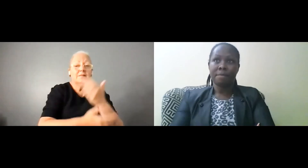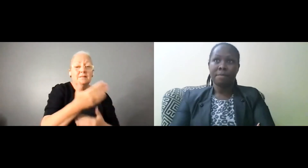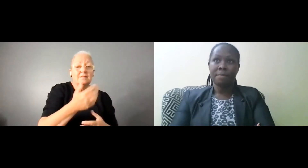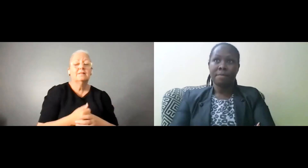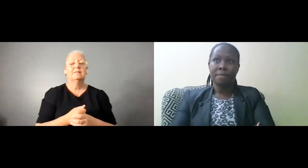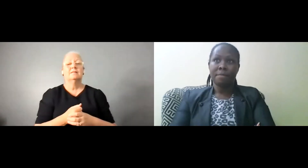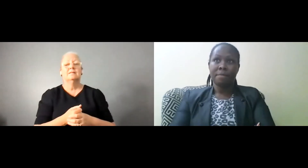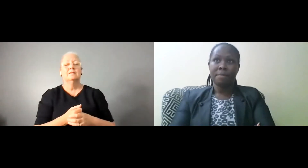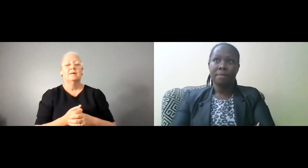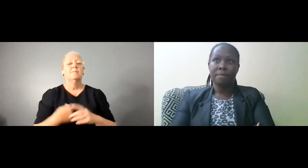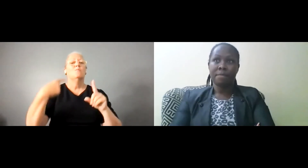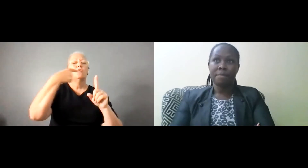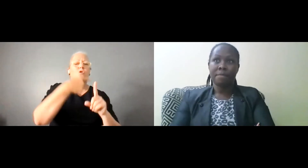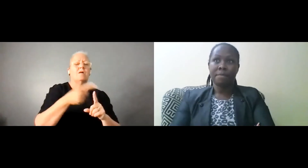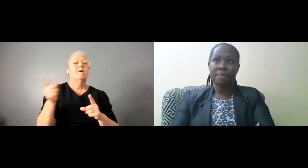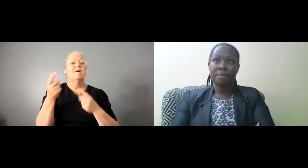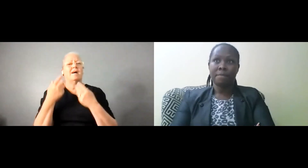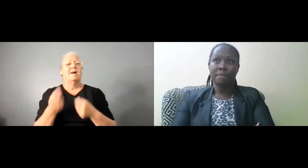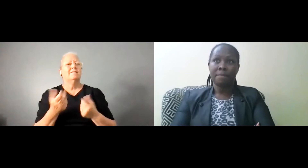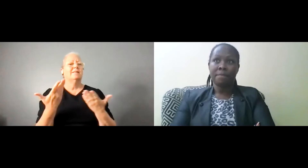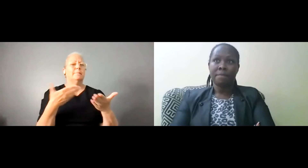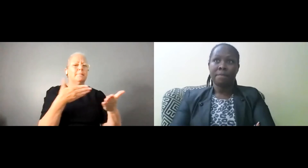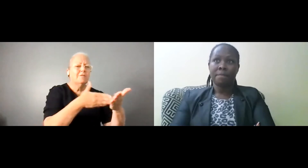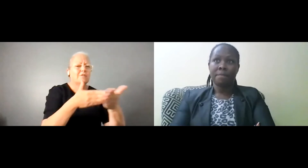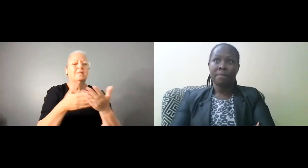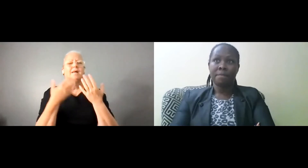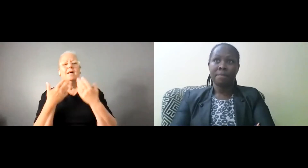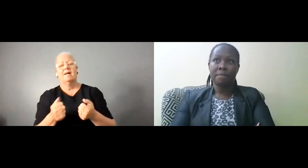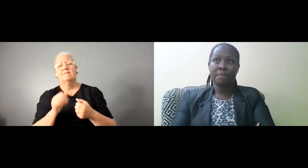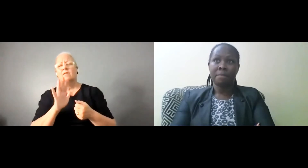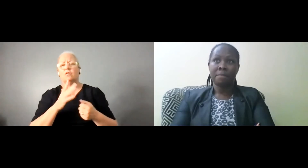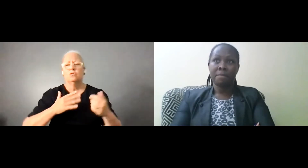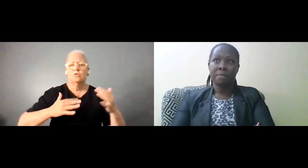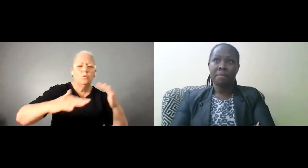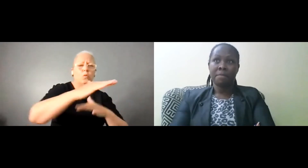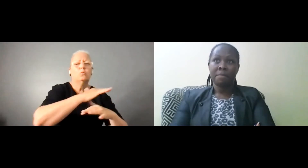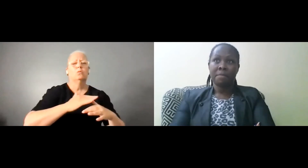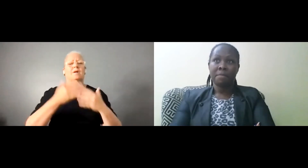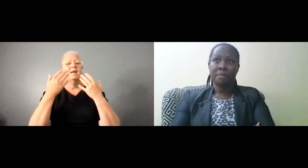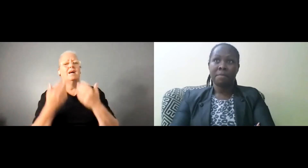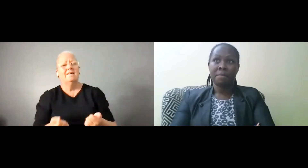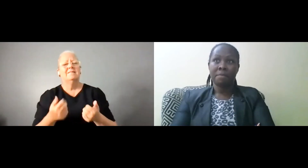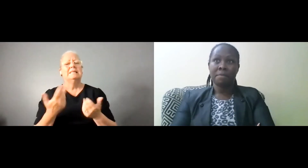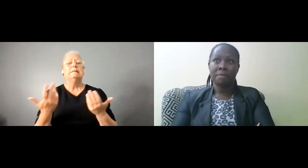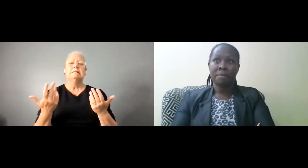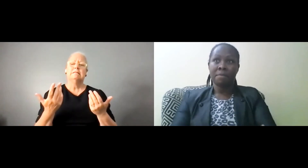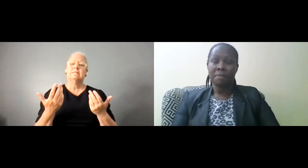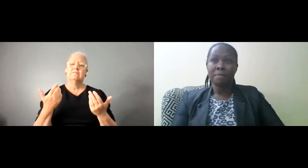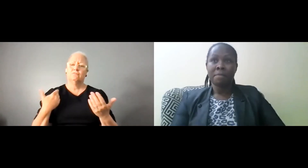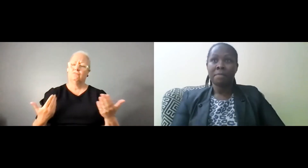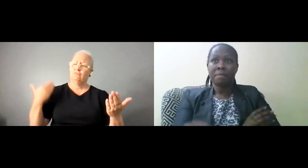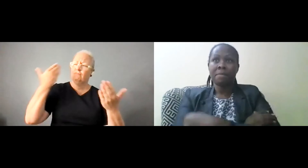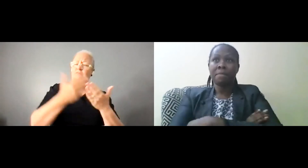Therefore, for me, I was working for the last 7 years for disability issue. As I have advocated